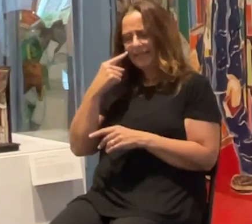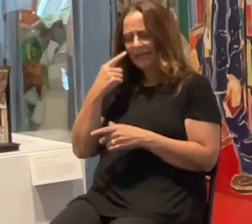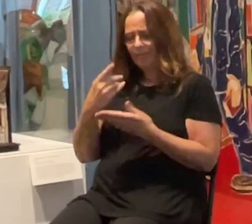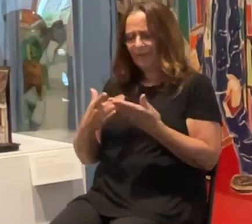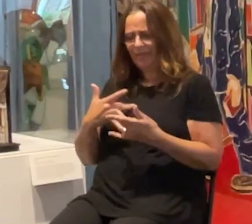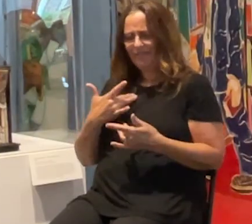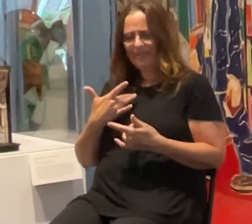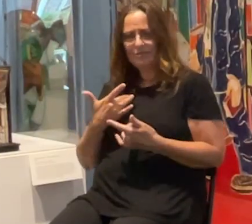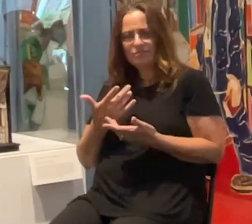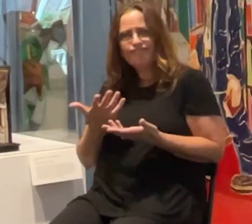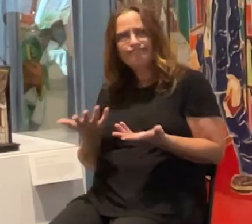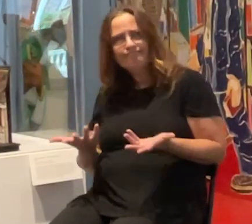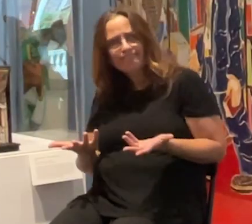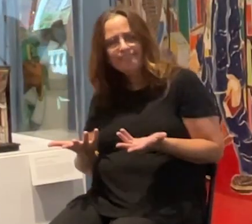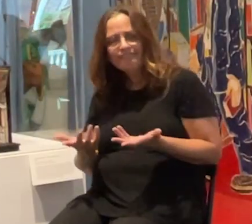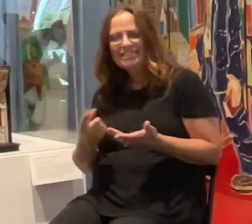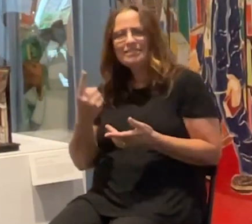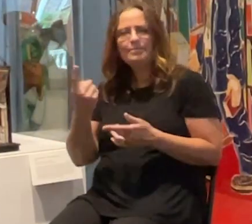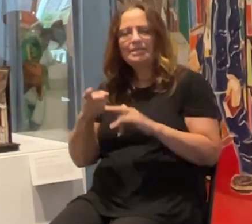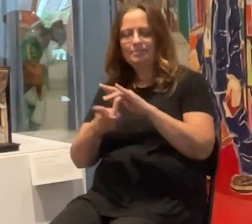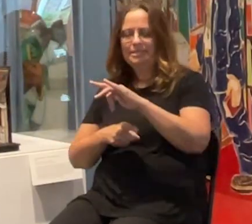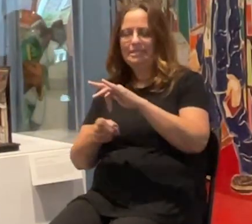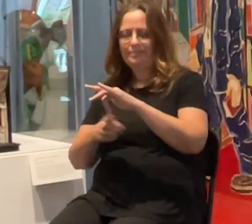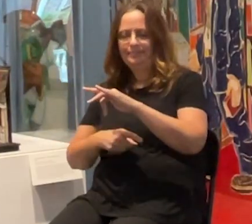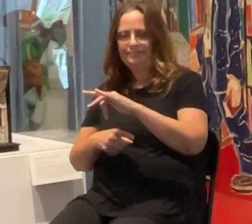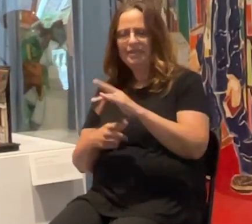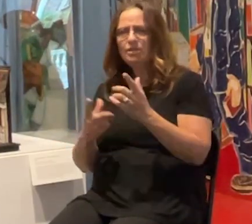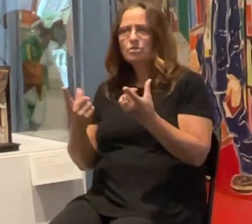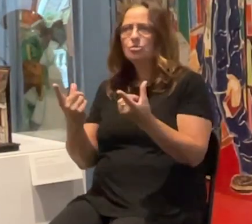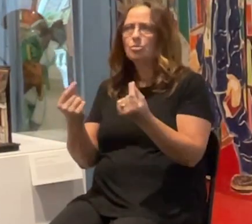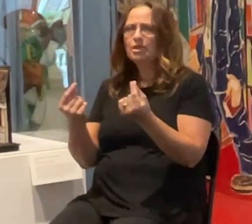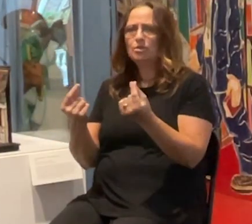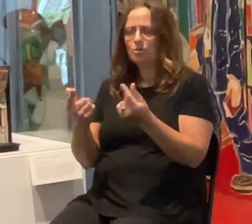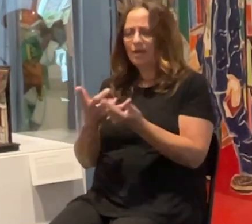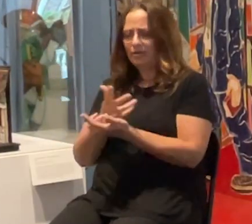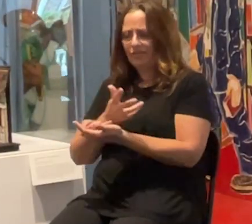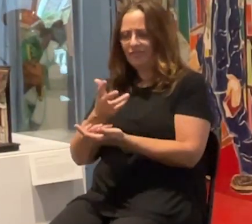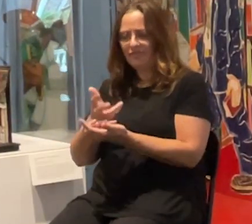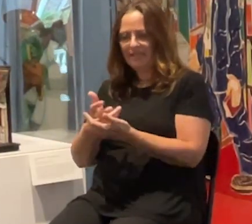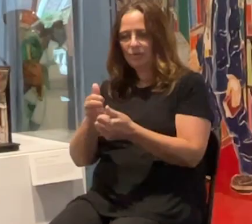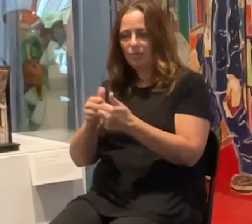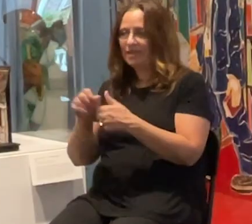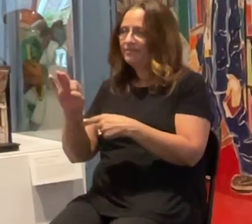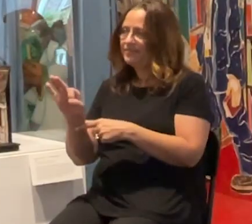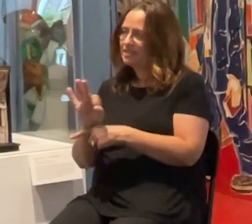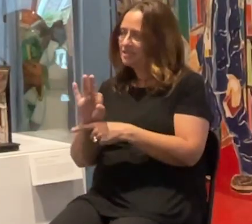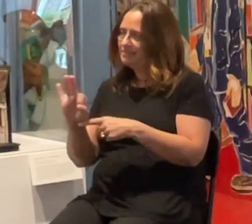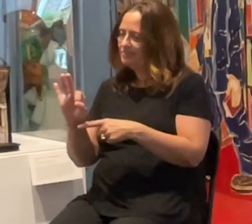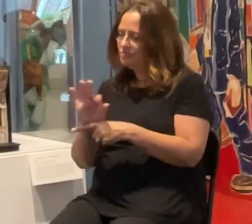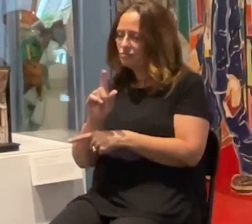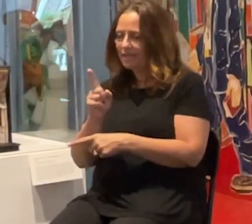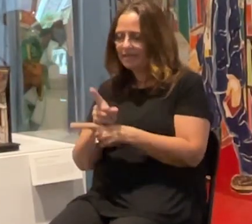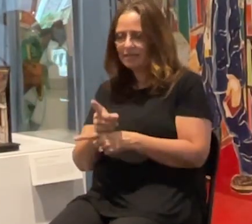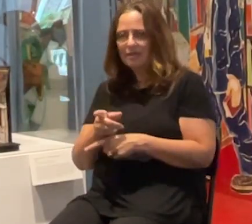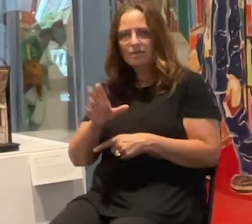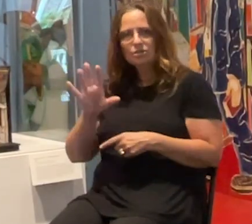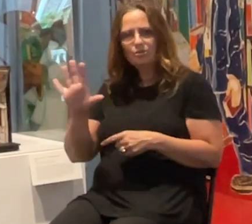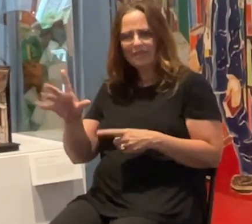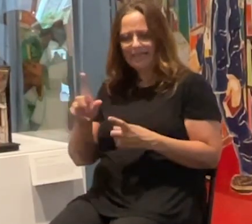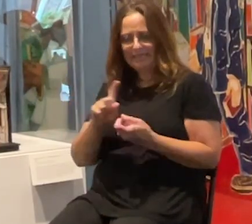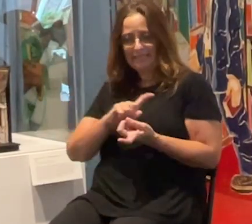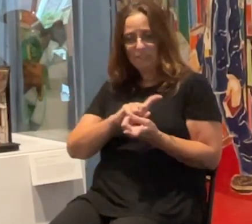it was originally made, is how to kind of have it fit around the function. So when that got kind of